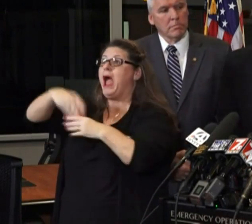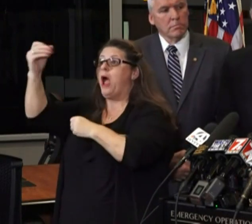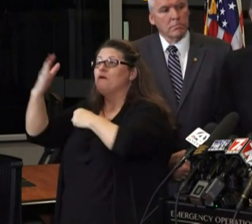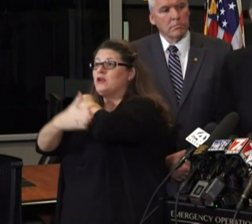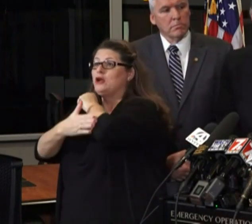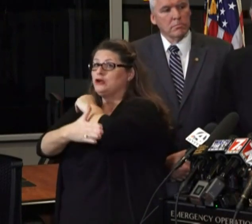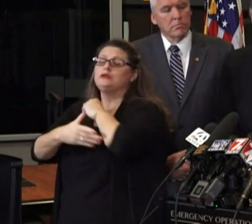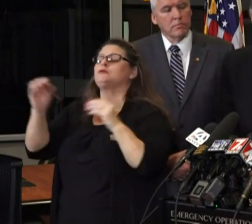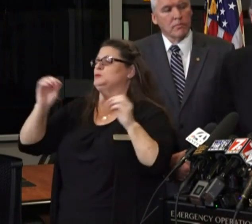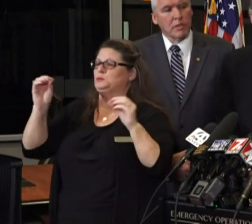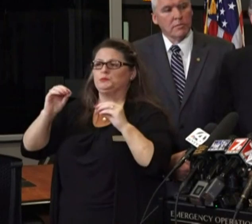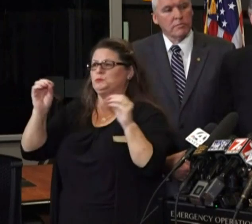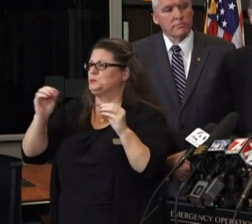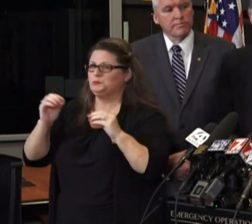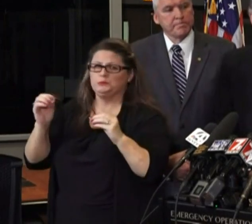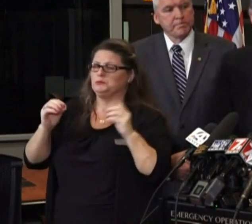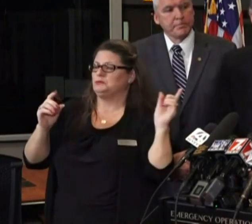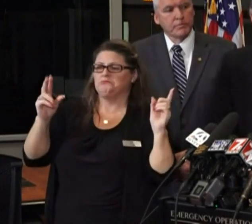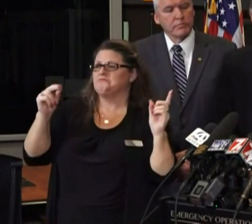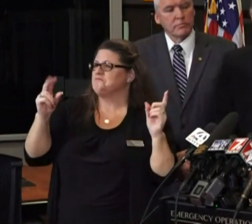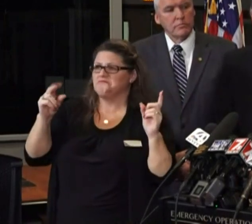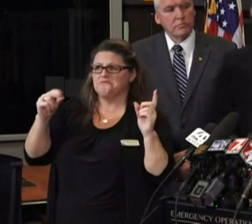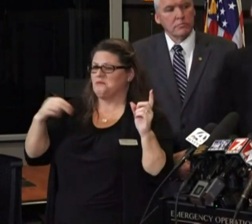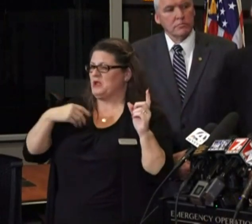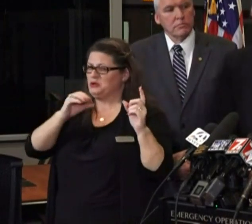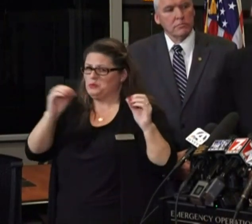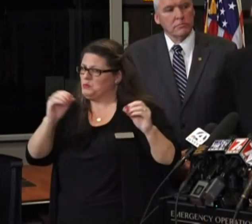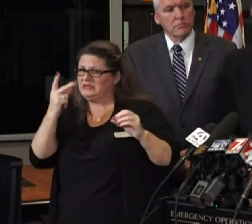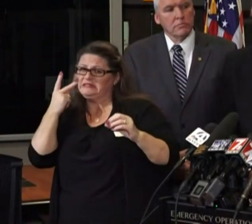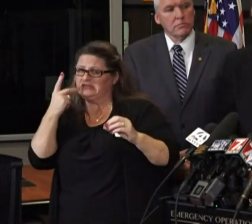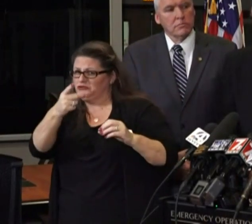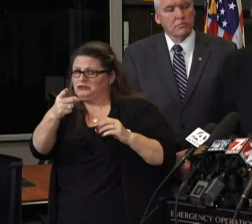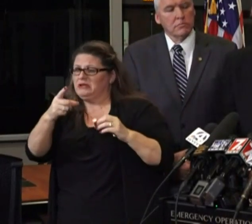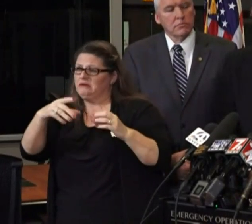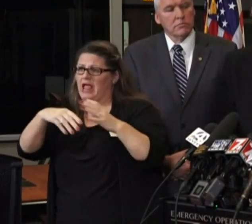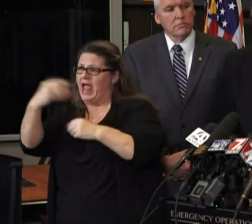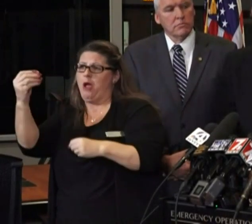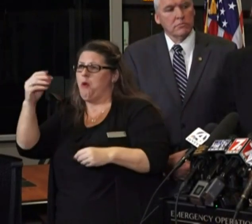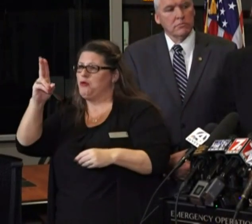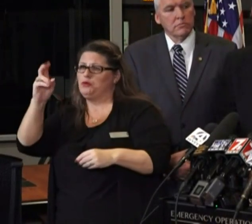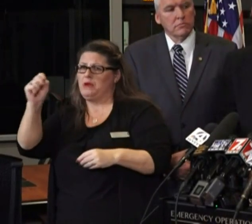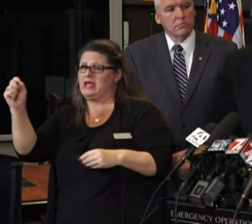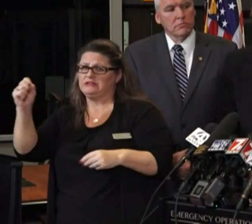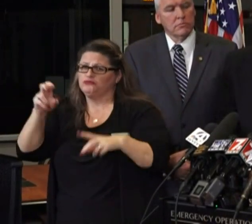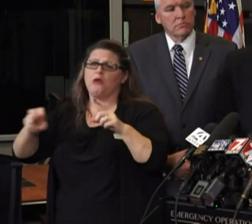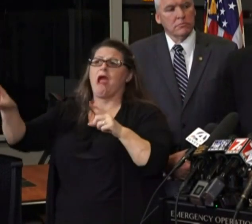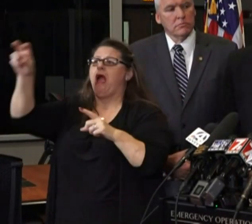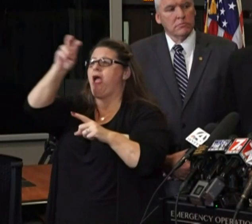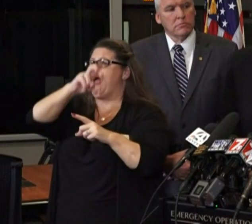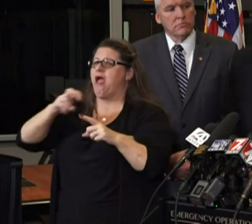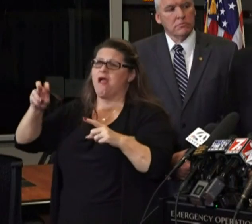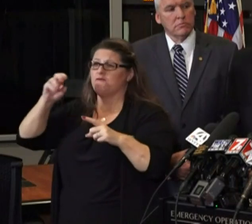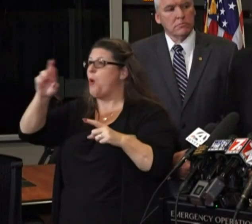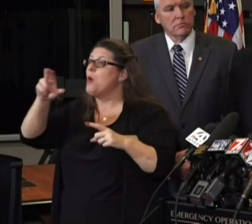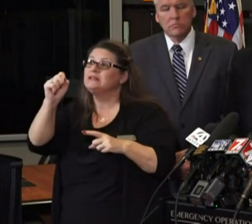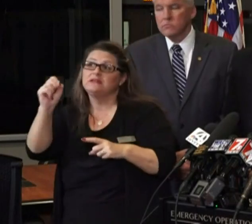That's correct. We don't have a history that she has traveled outside of the United States and outside of South